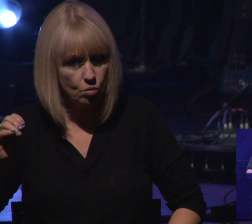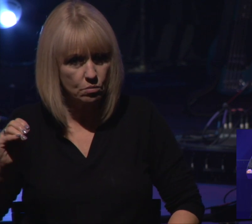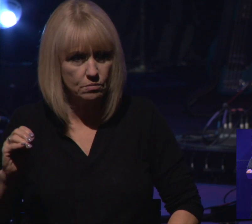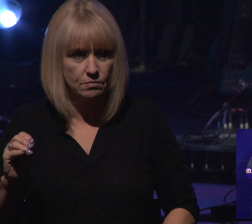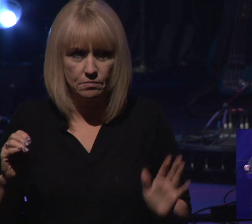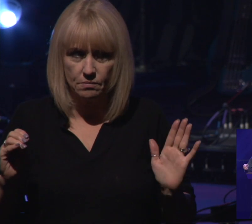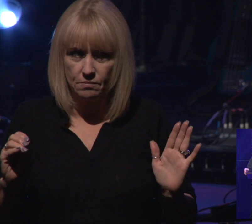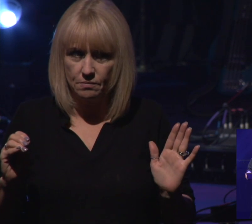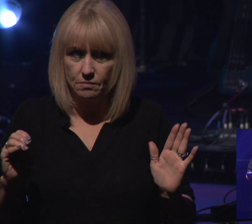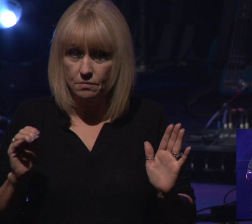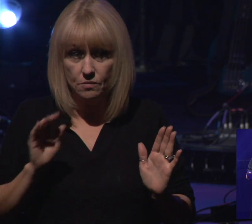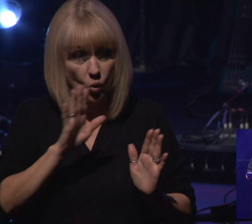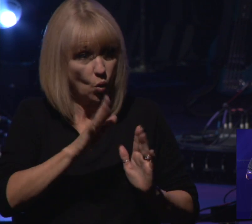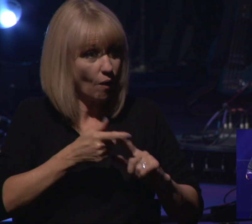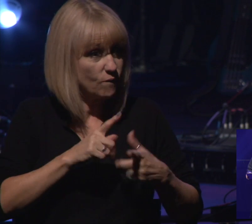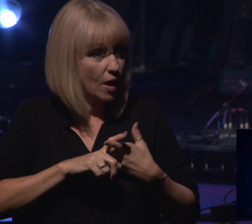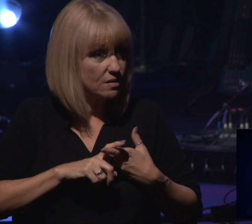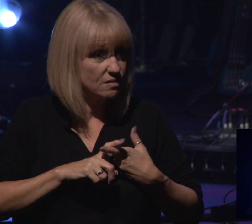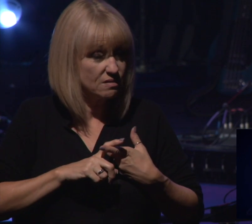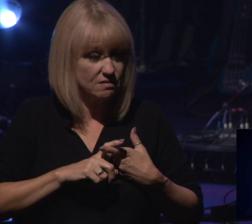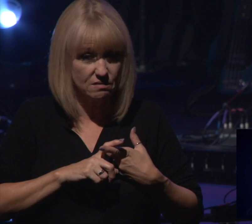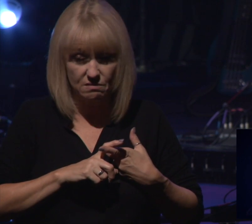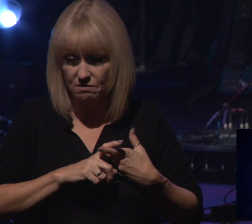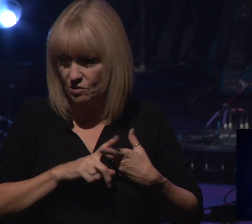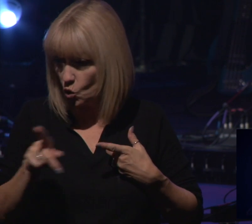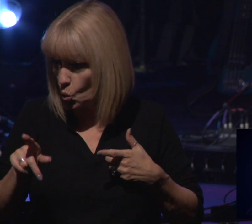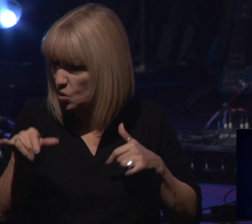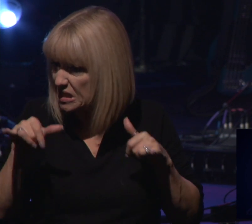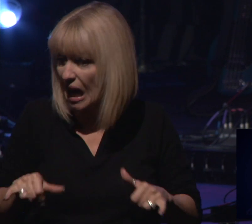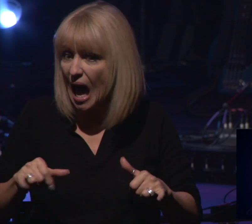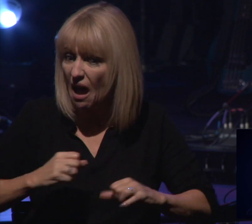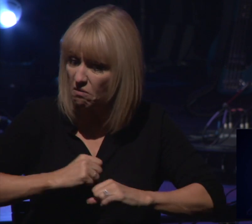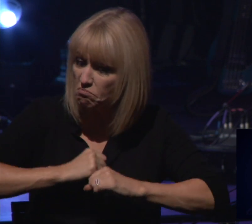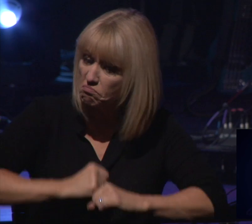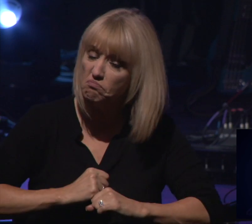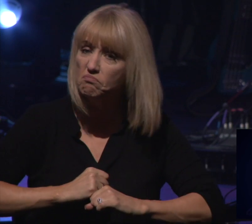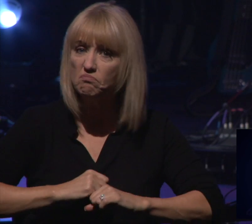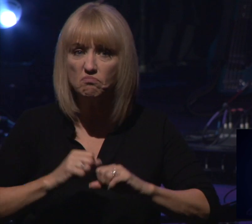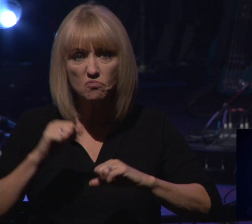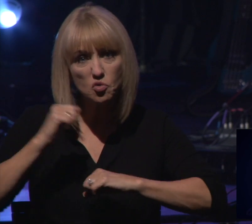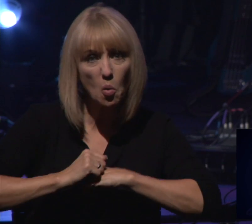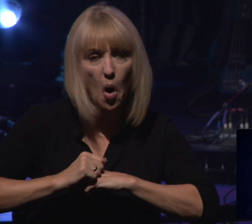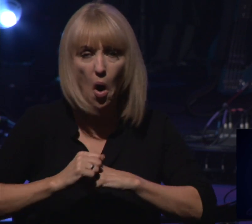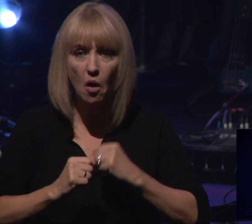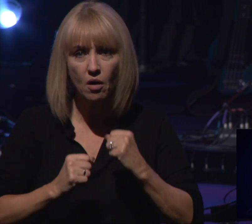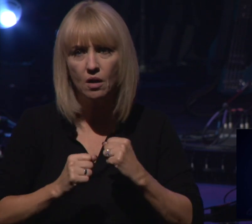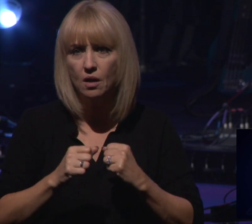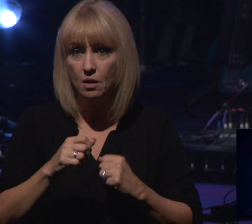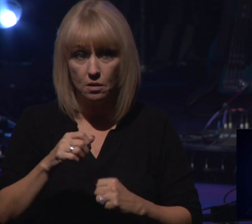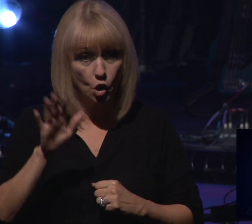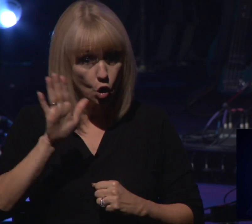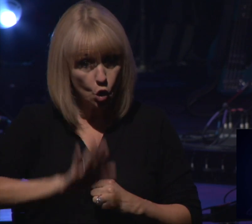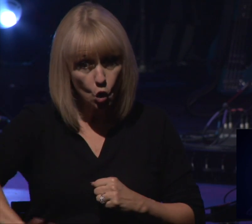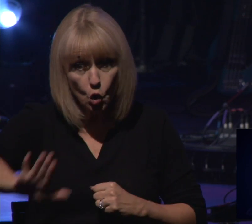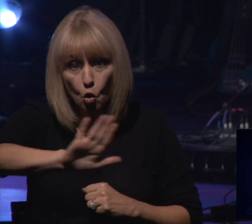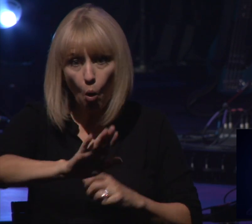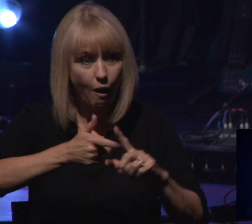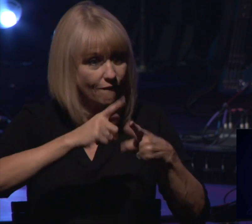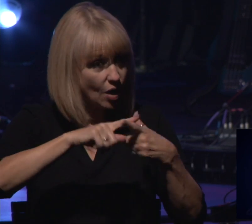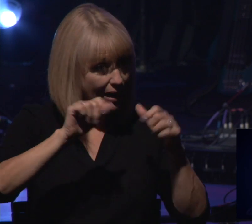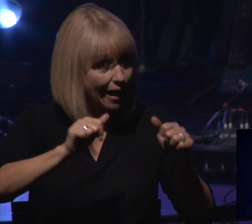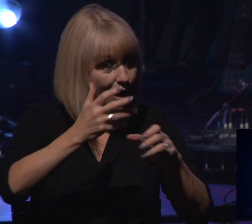stand? What about a friend? Are you a friend that's solid and sure? If someone looks at you, they say they know